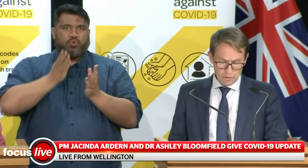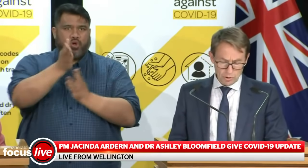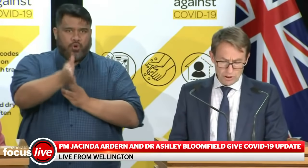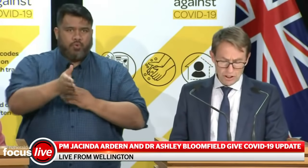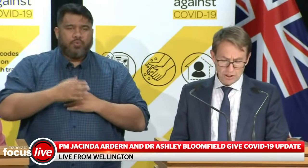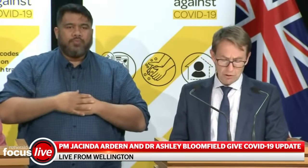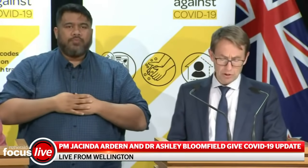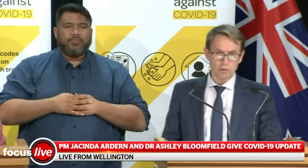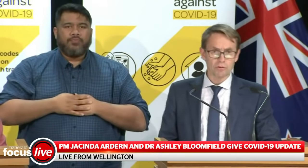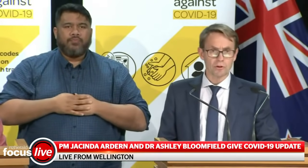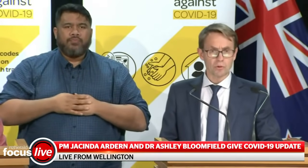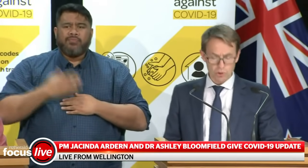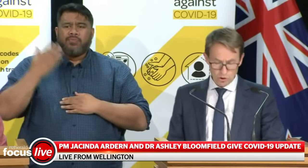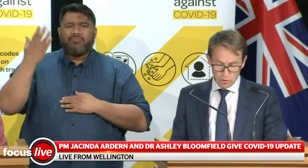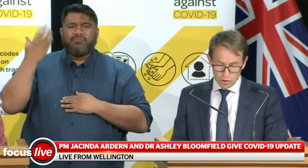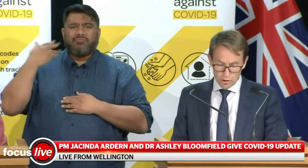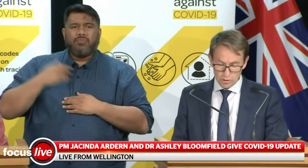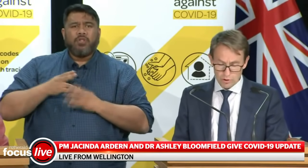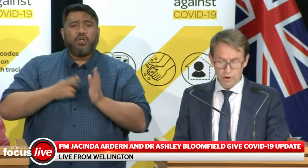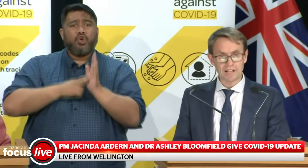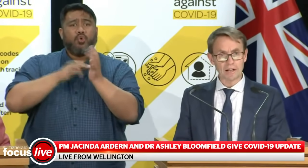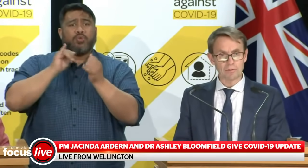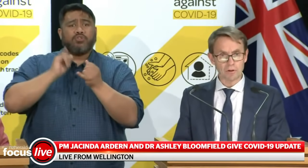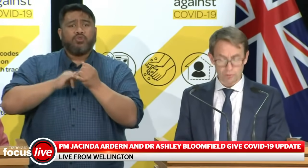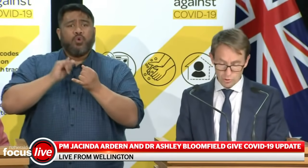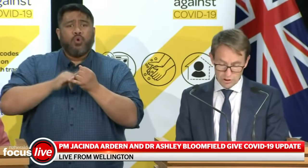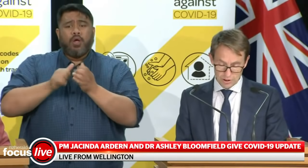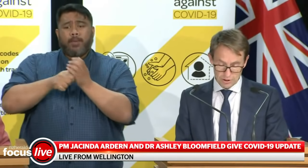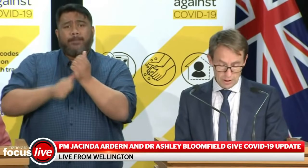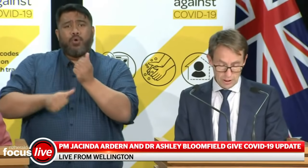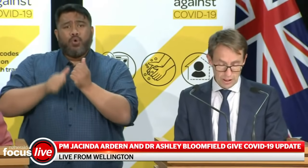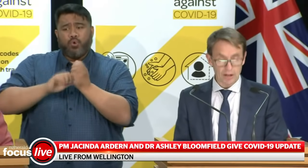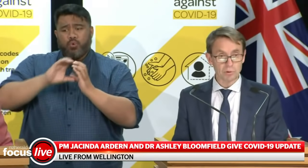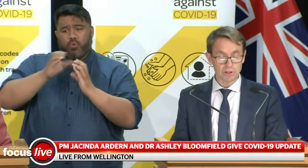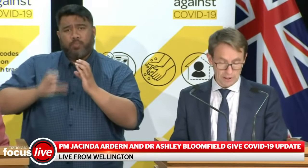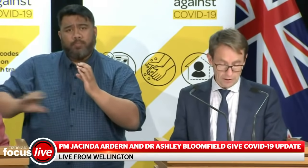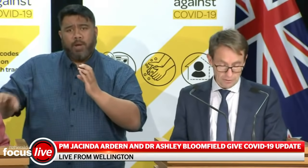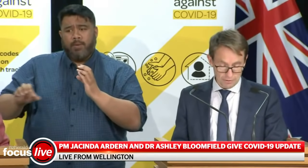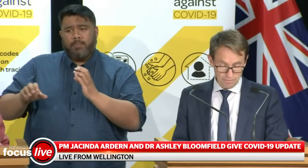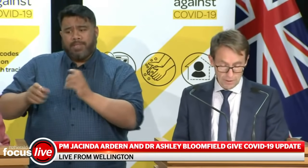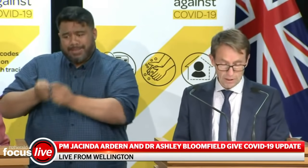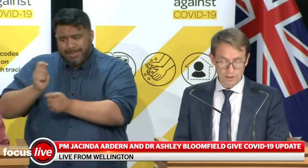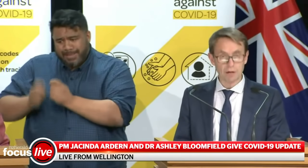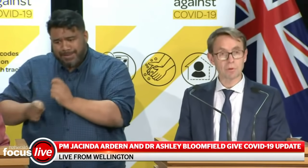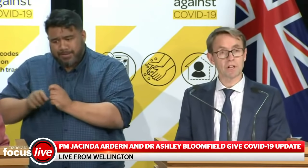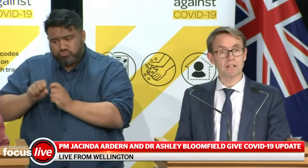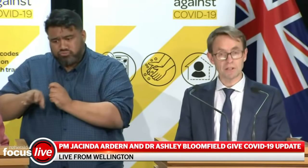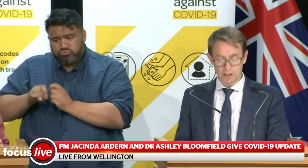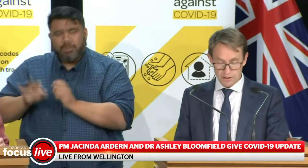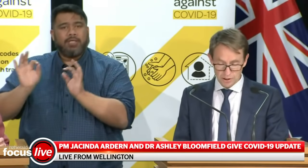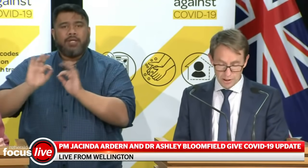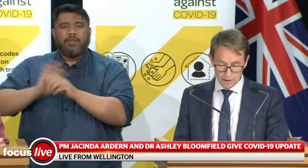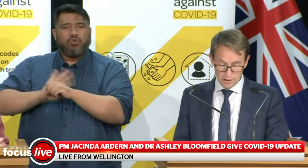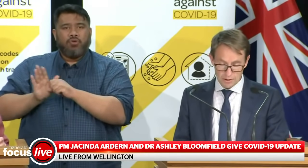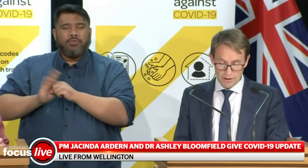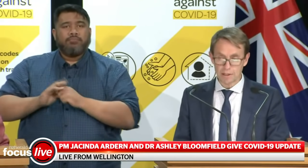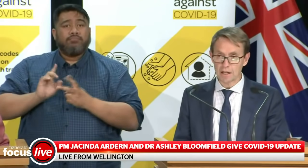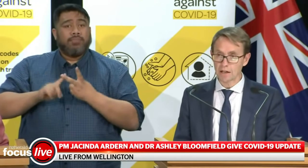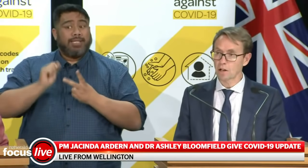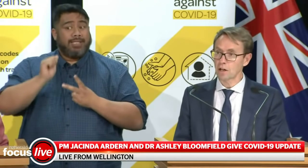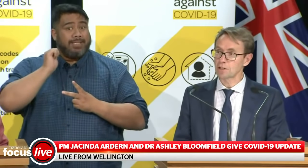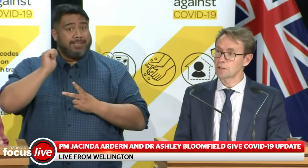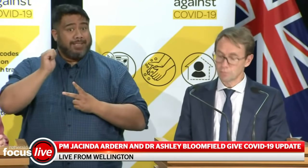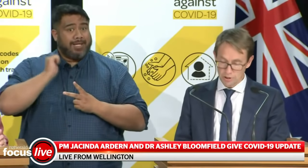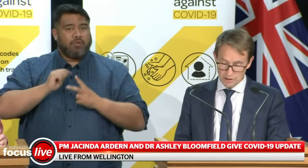recent wastewater testing result for the North Shore was on the 11th of August, and that was negative. A sample taken yesterday is